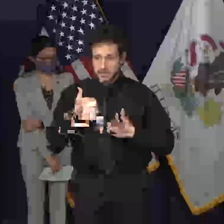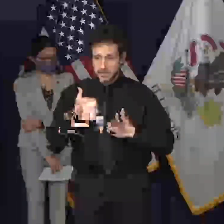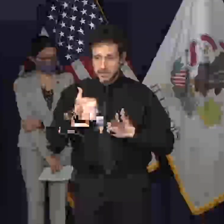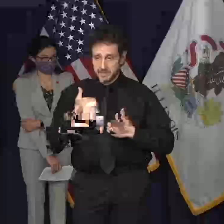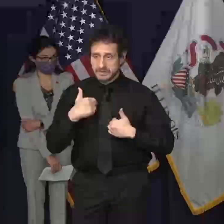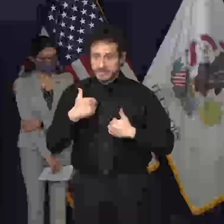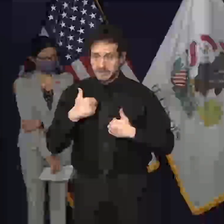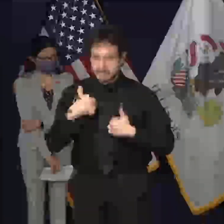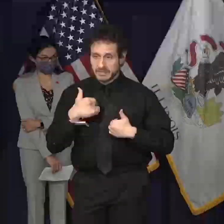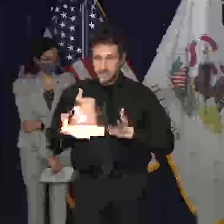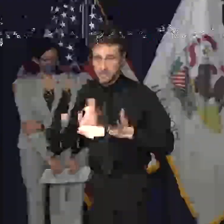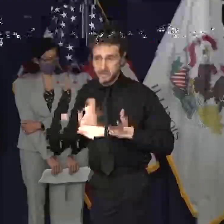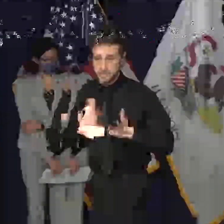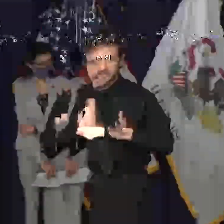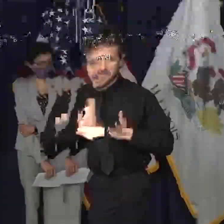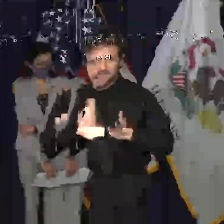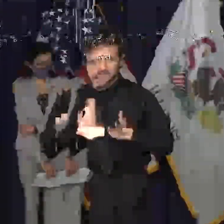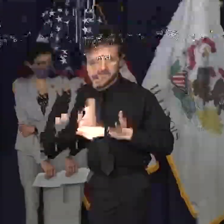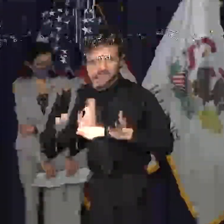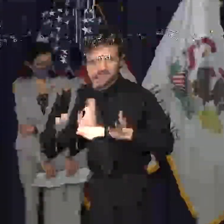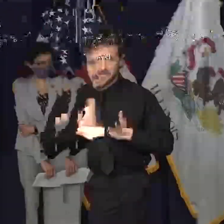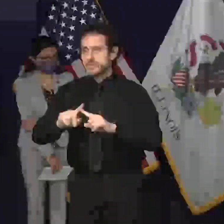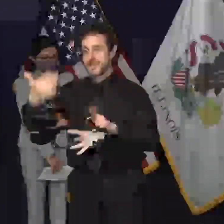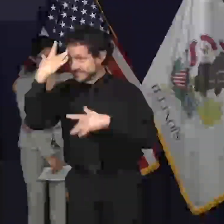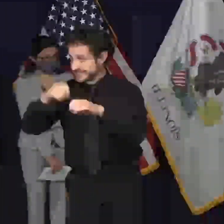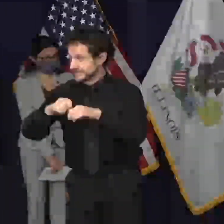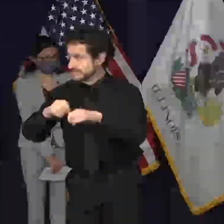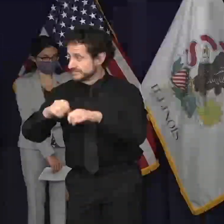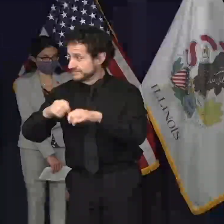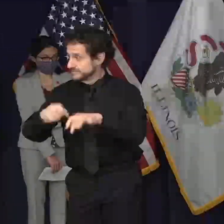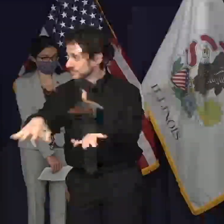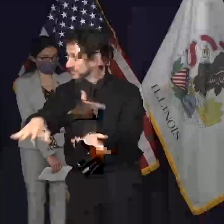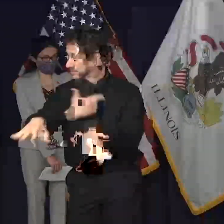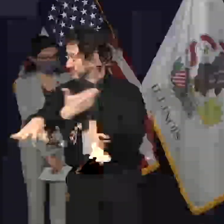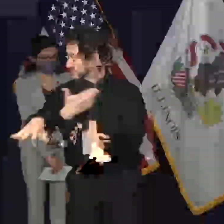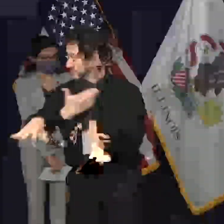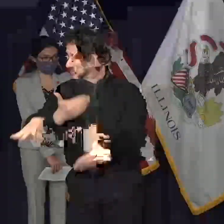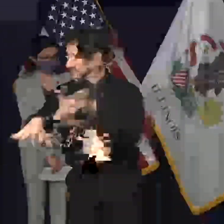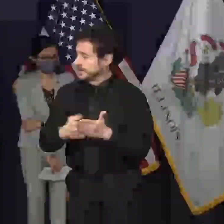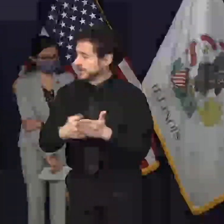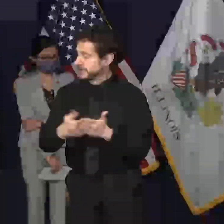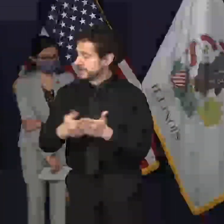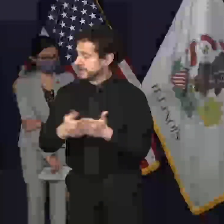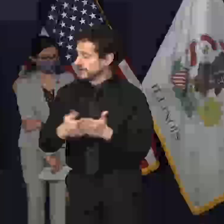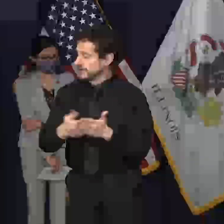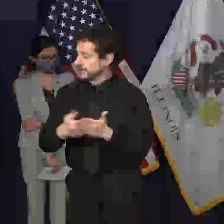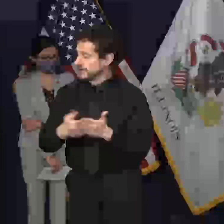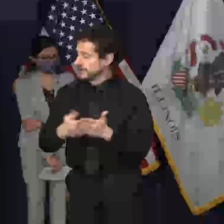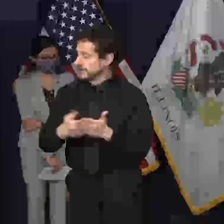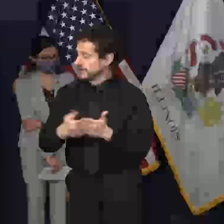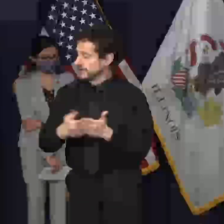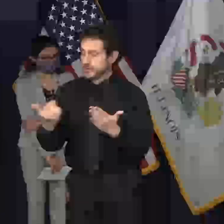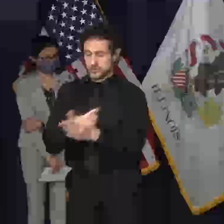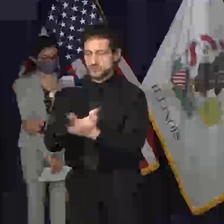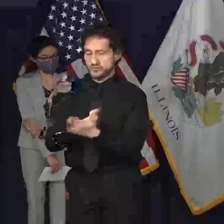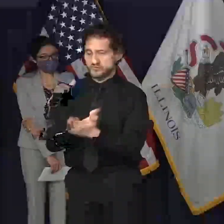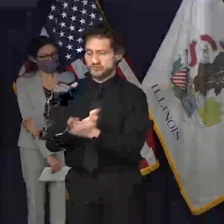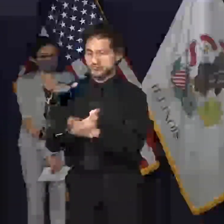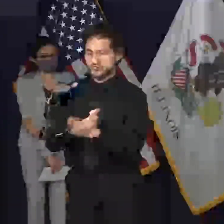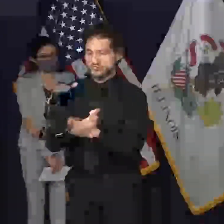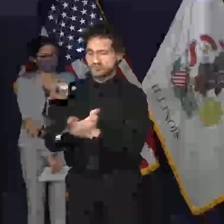and all the things that may be required for that, whether it's technology on your iPhone or other device,